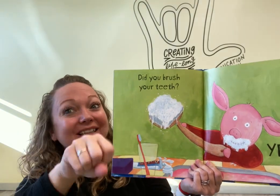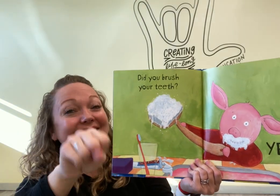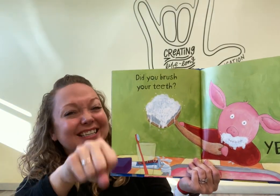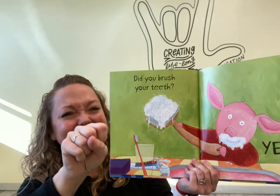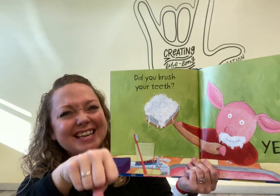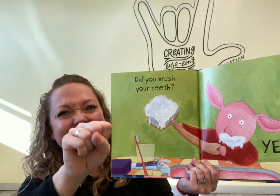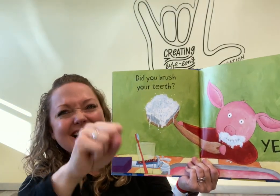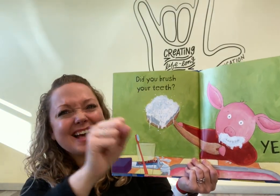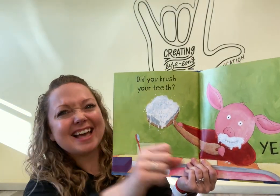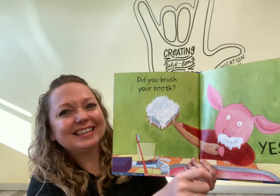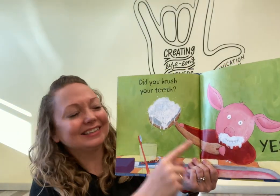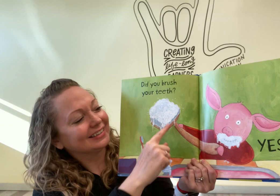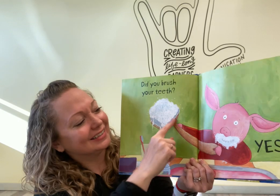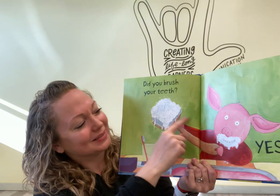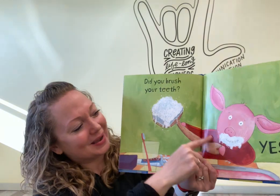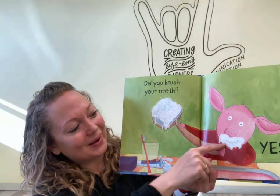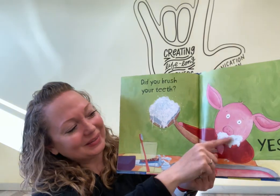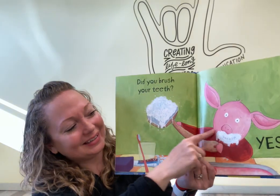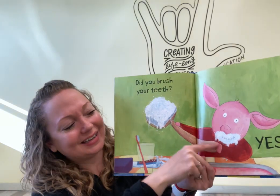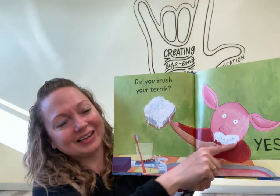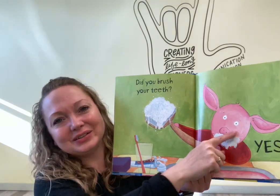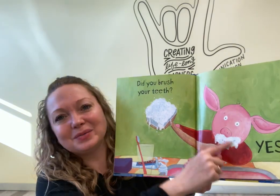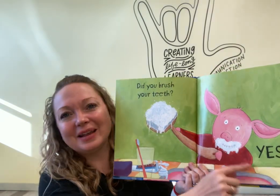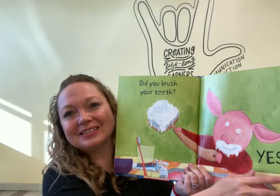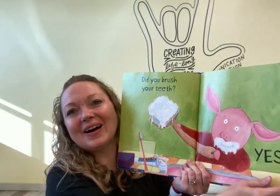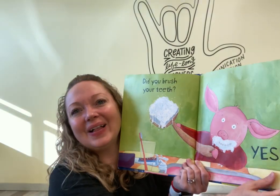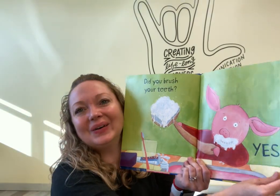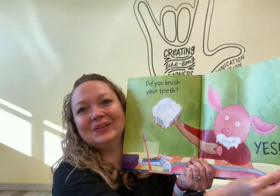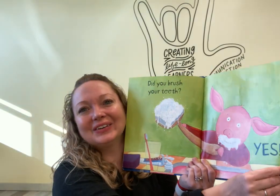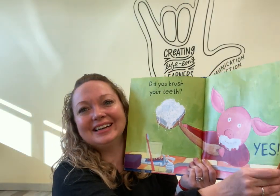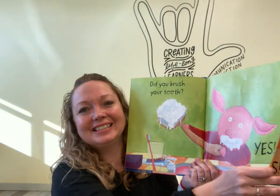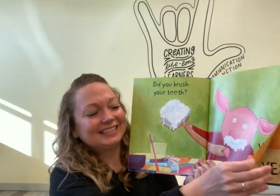says, yes, look at this mouth. He's got toothpaste all over it.